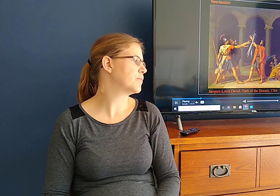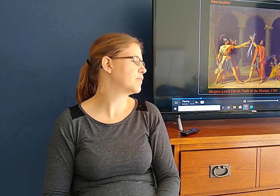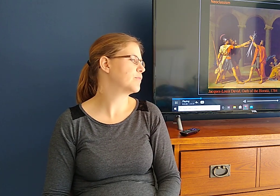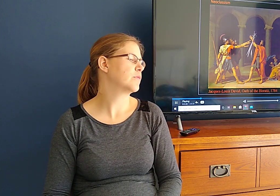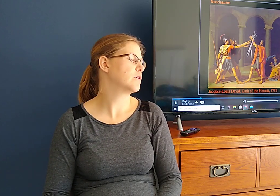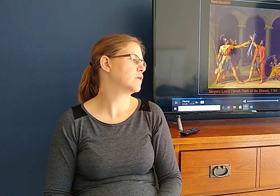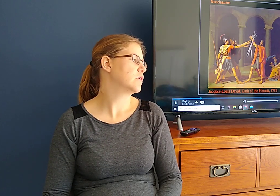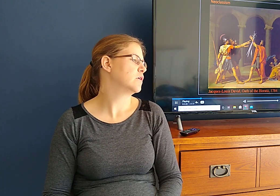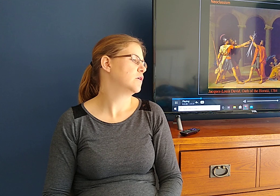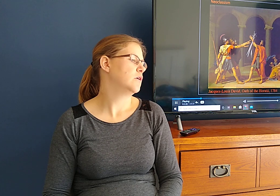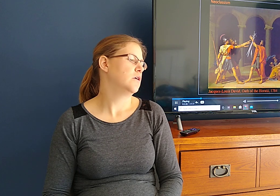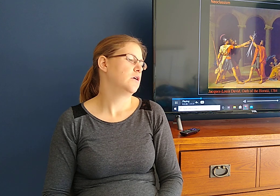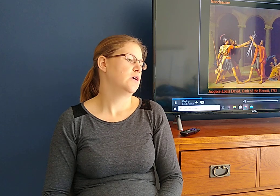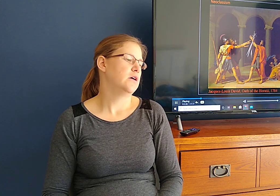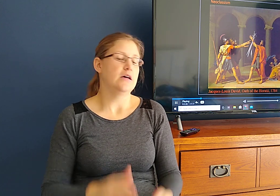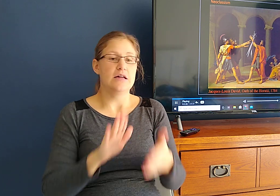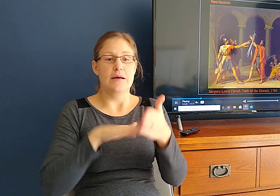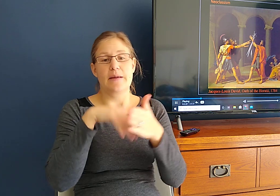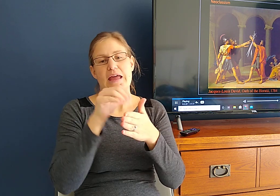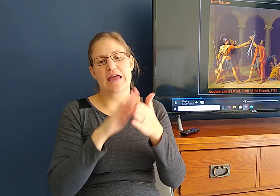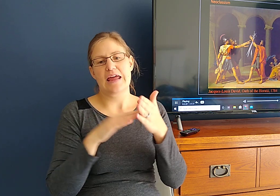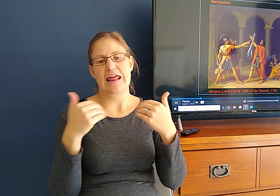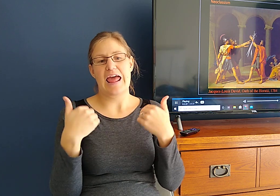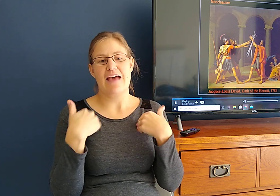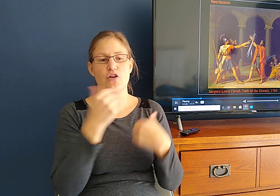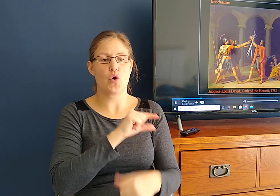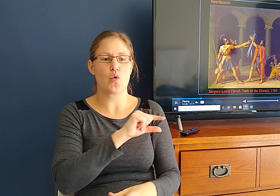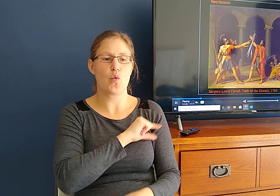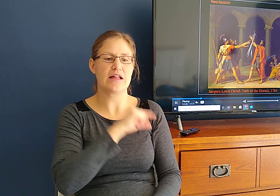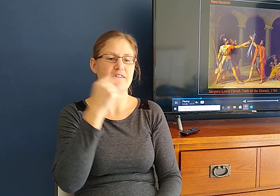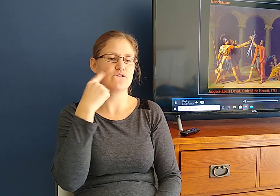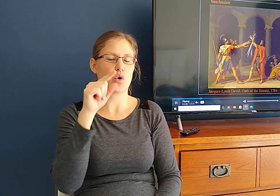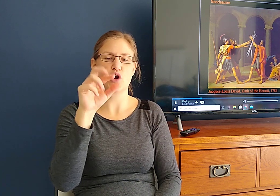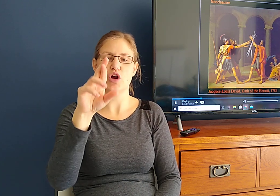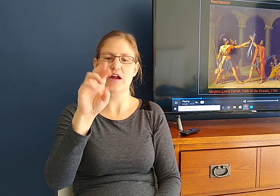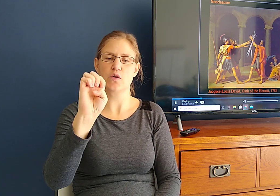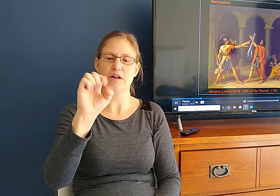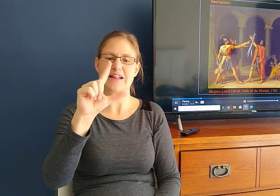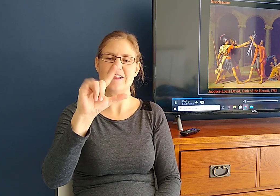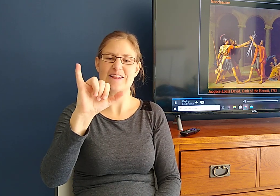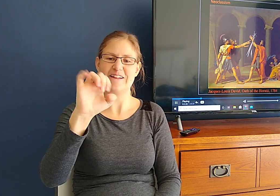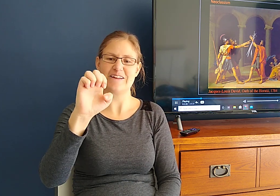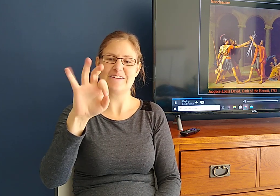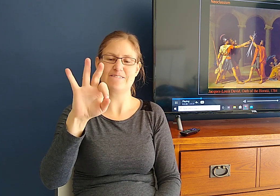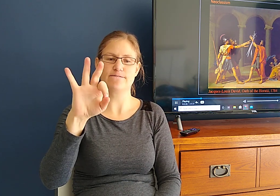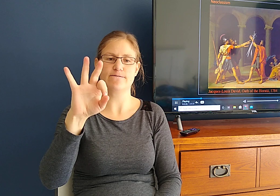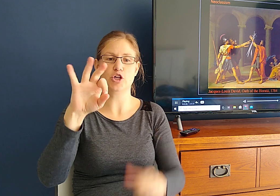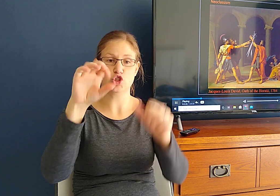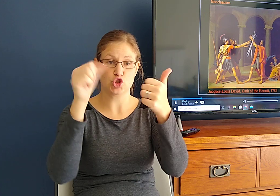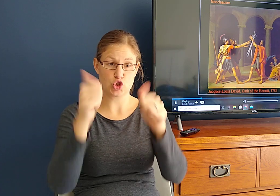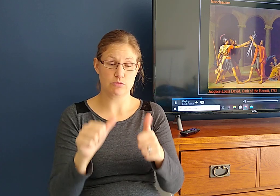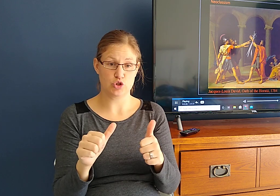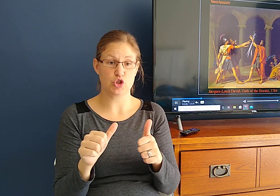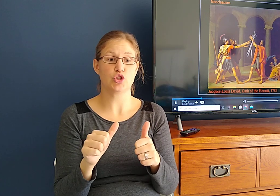The painting also has the quality of a relief sculpture. It's lit with